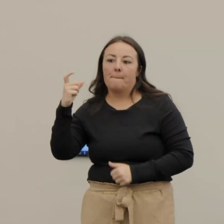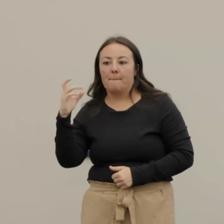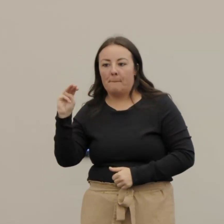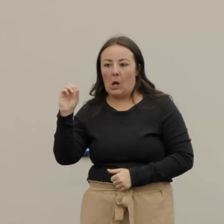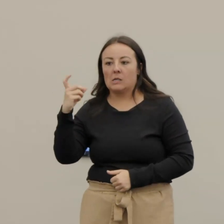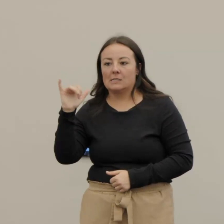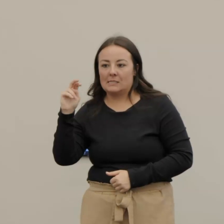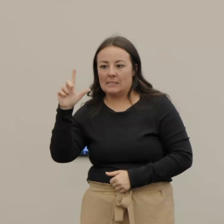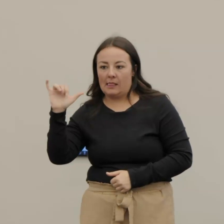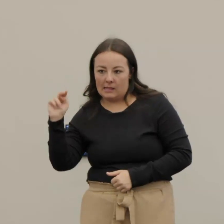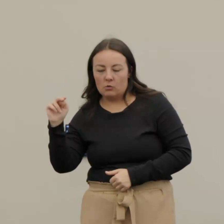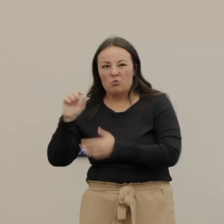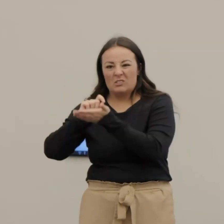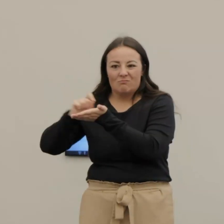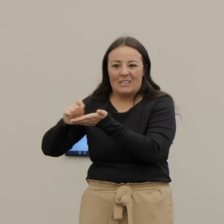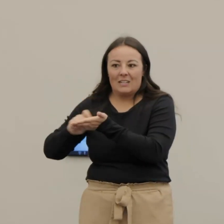it in all caps,